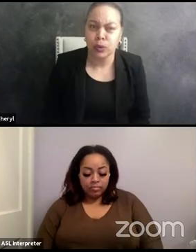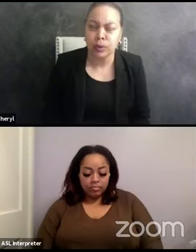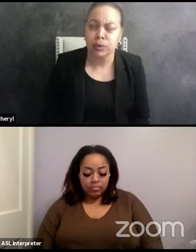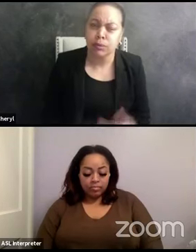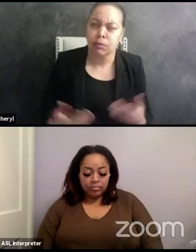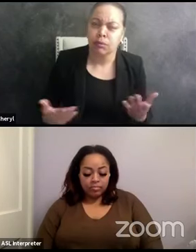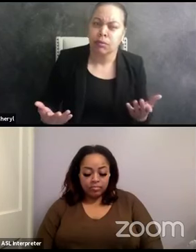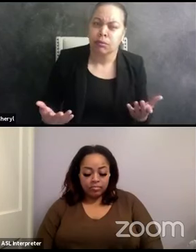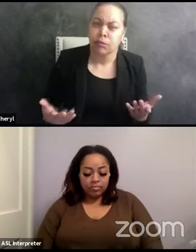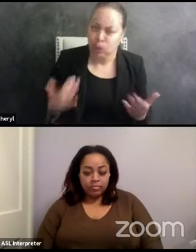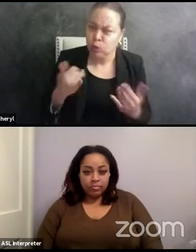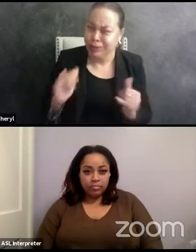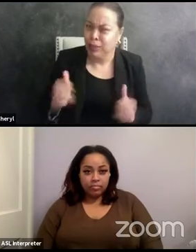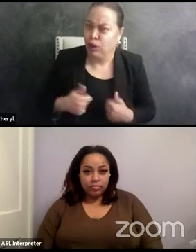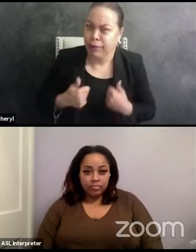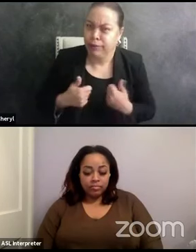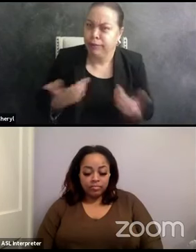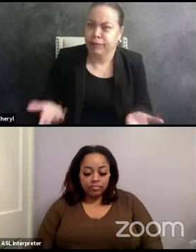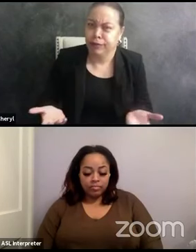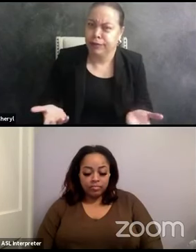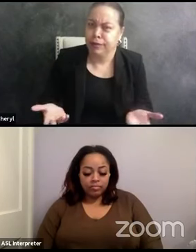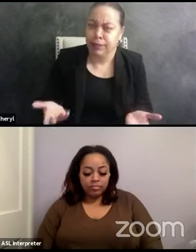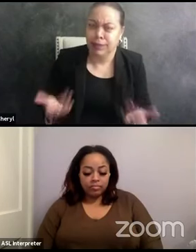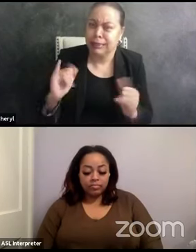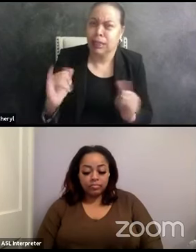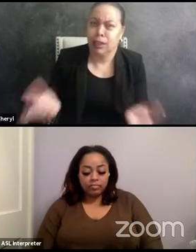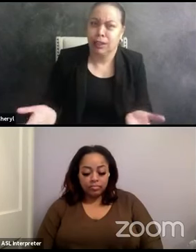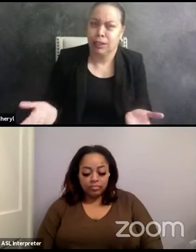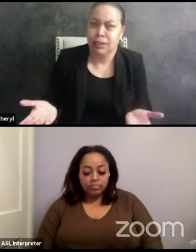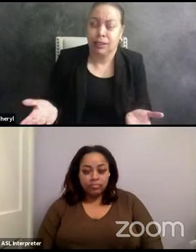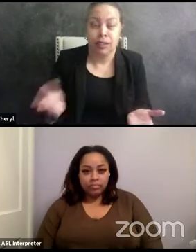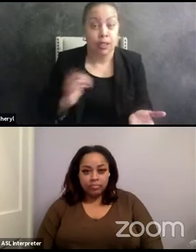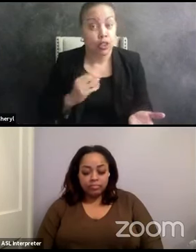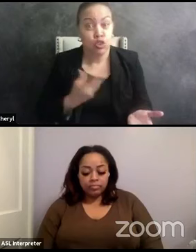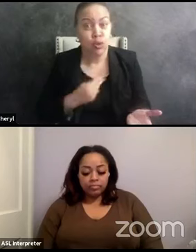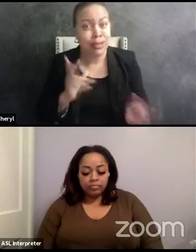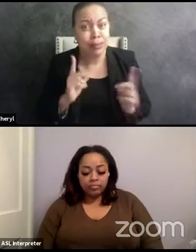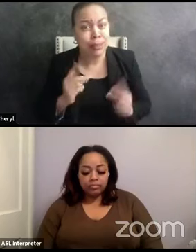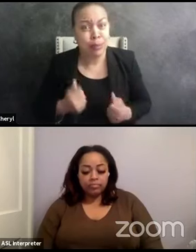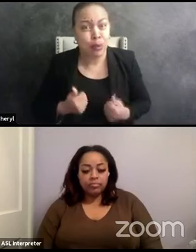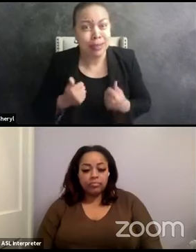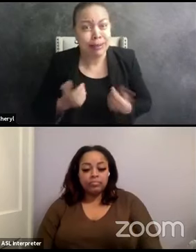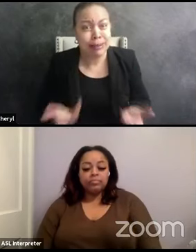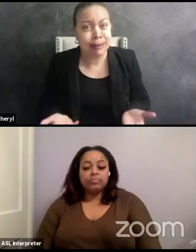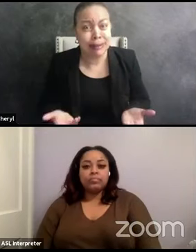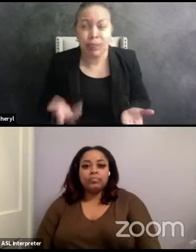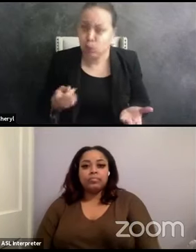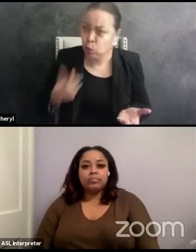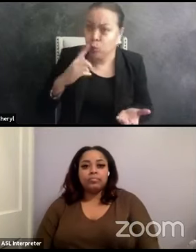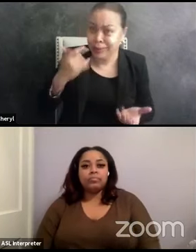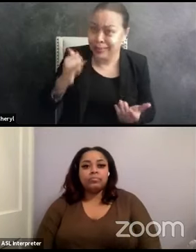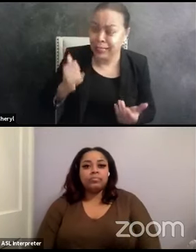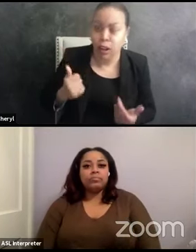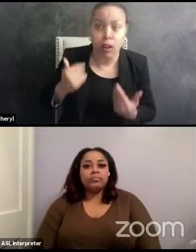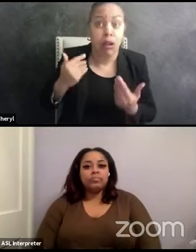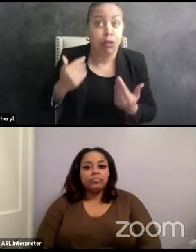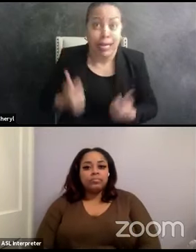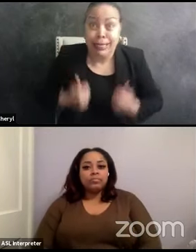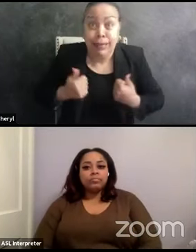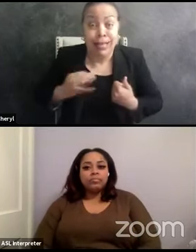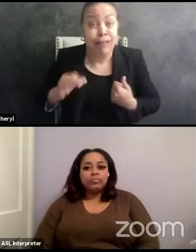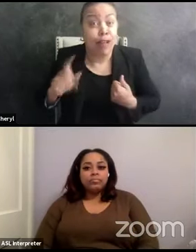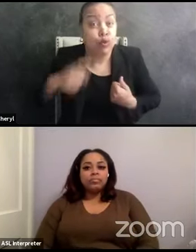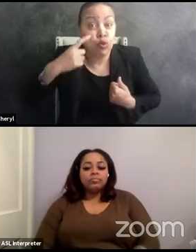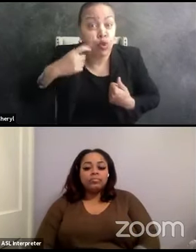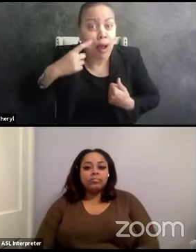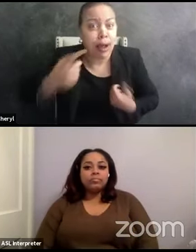you would still exist. You would still exist. Trans people exist. You would still exist if you had to cry. You like